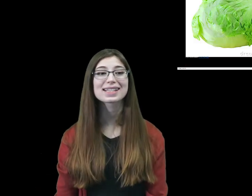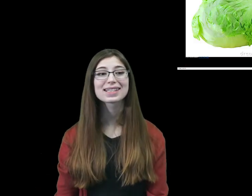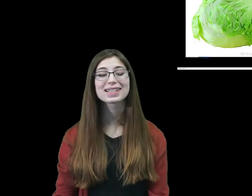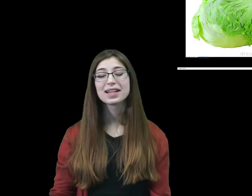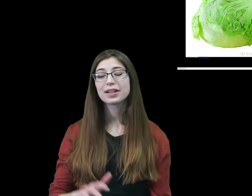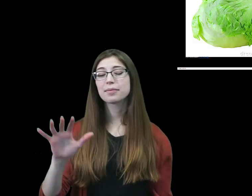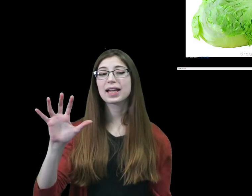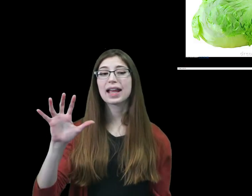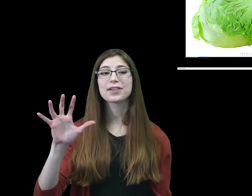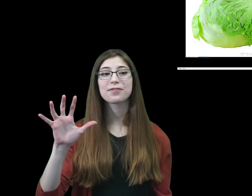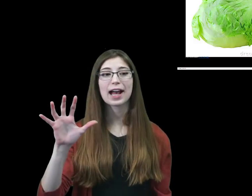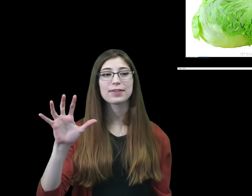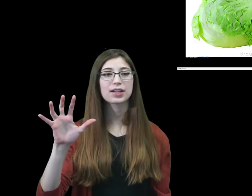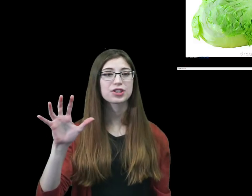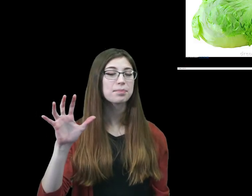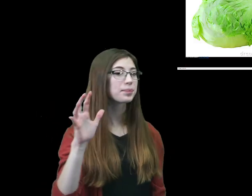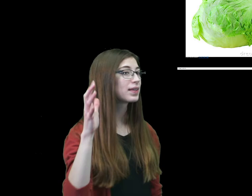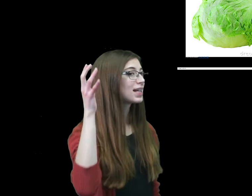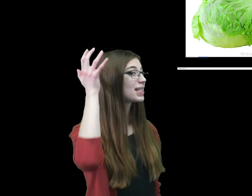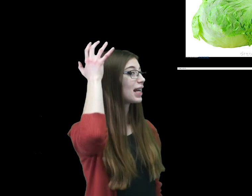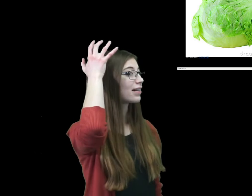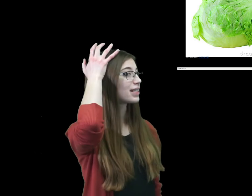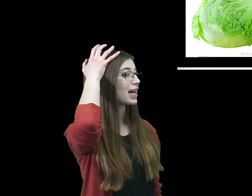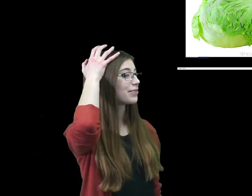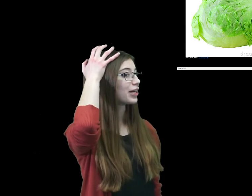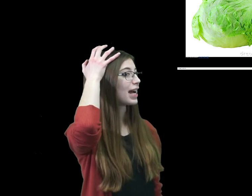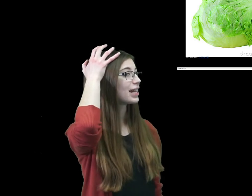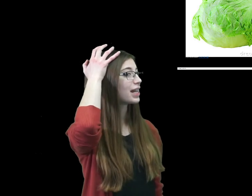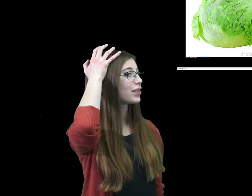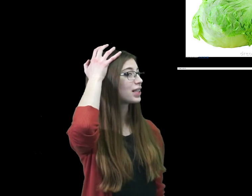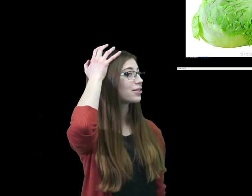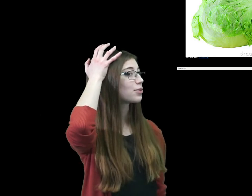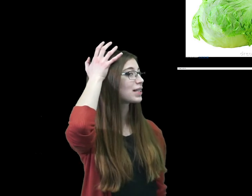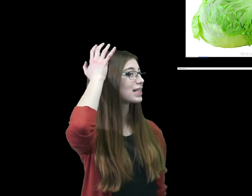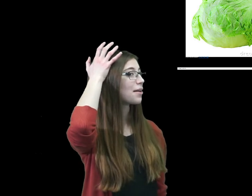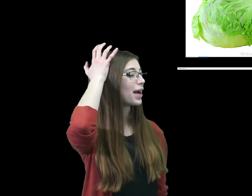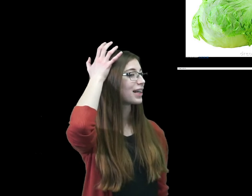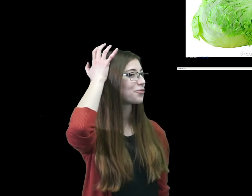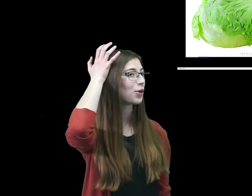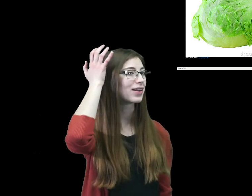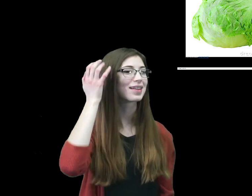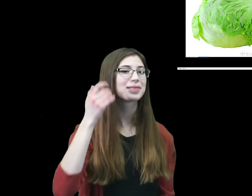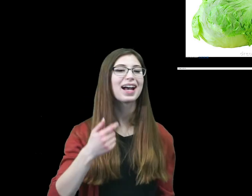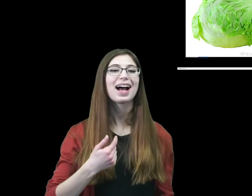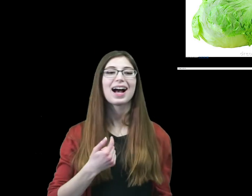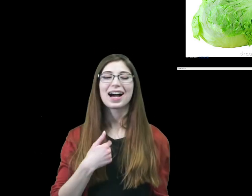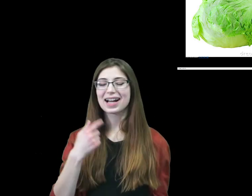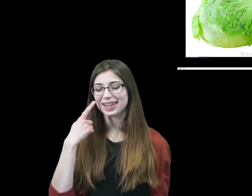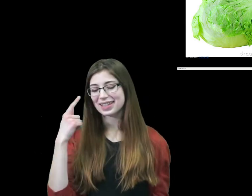Lettuce. You're going to make a 5 handshake. Set it on the side of your head and give it a little twist back and forth. I think this